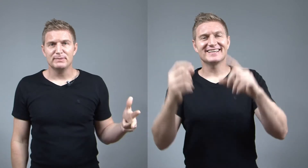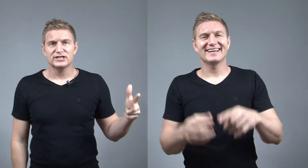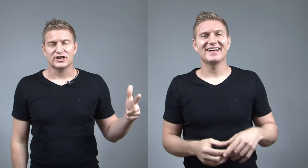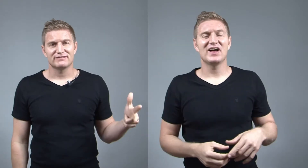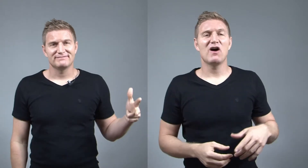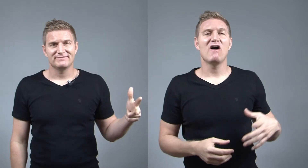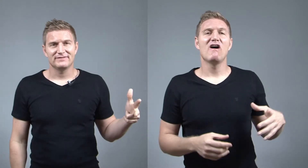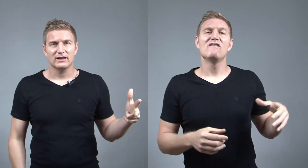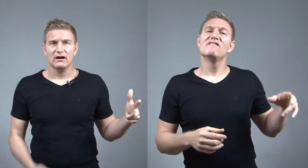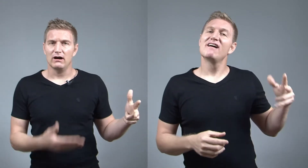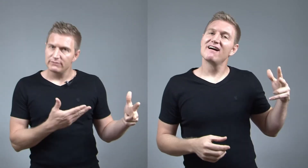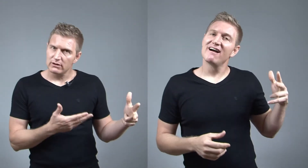picture of a car.